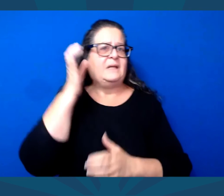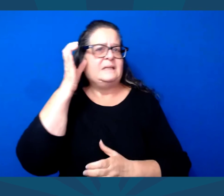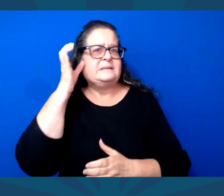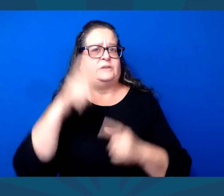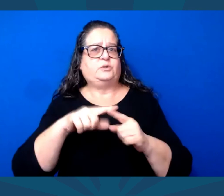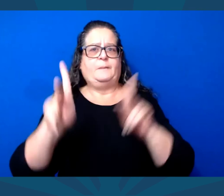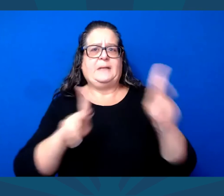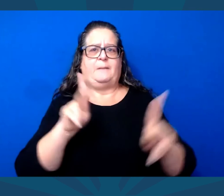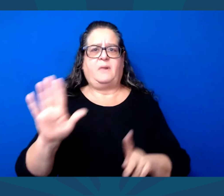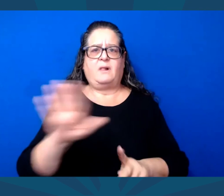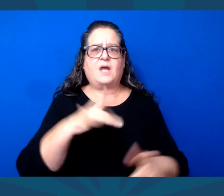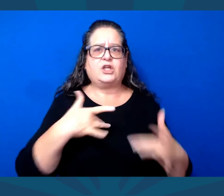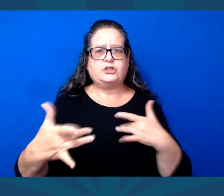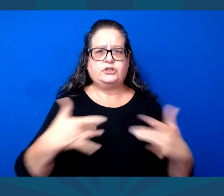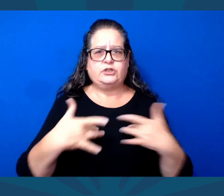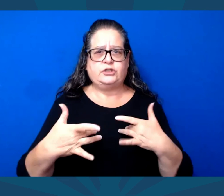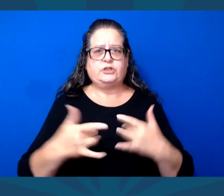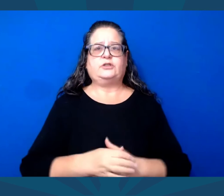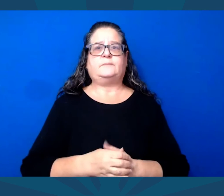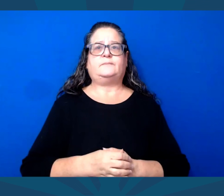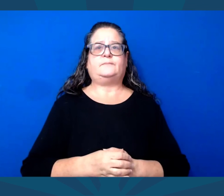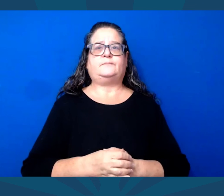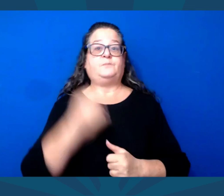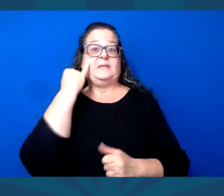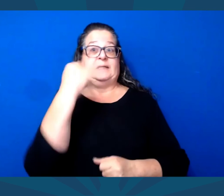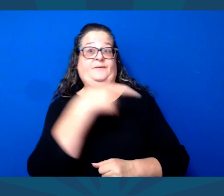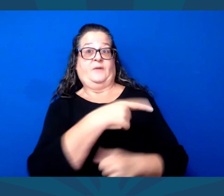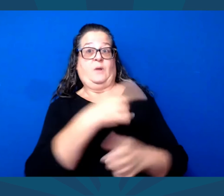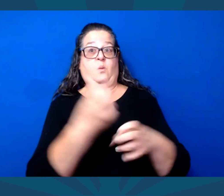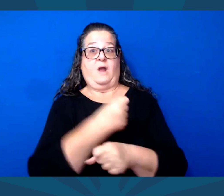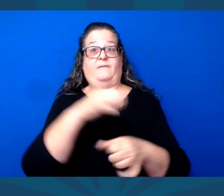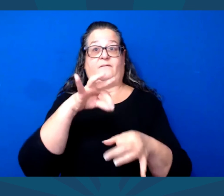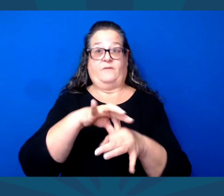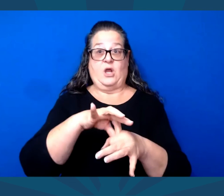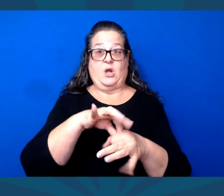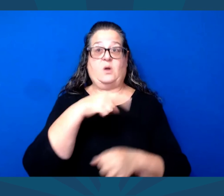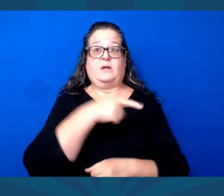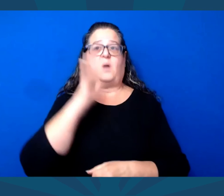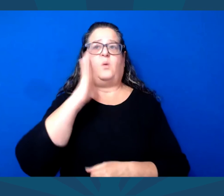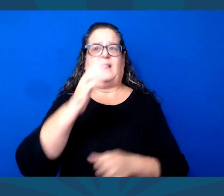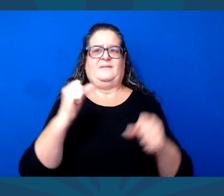the job, or in a trade school. Keith believes in listening to the concerns of others,